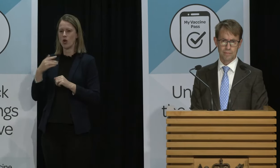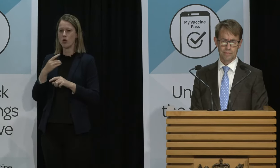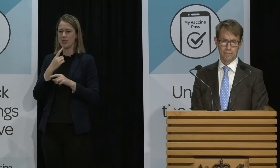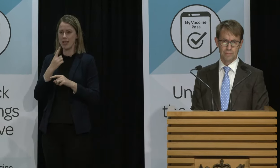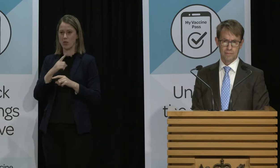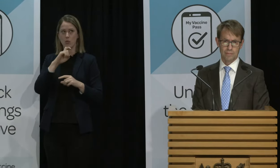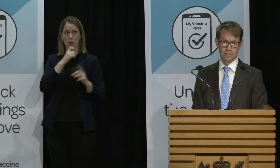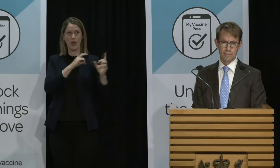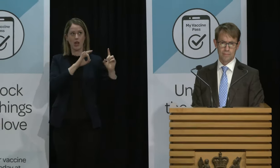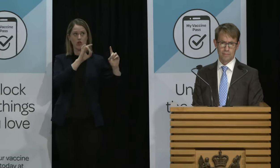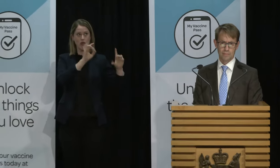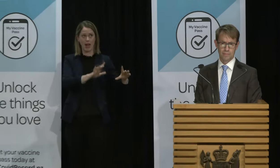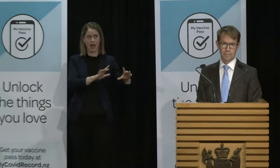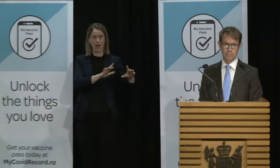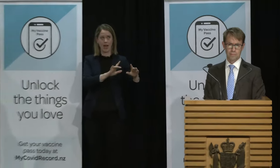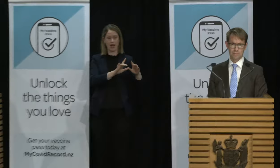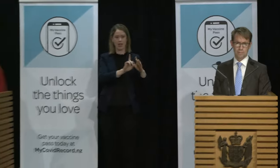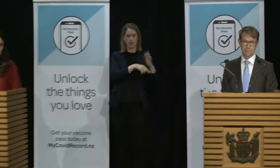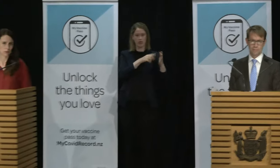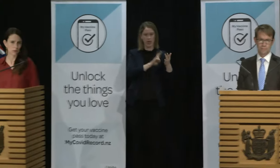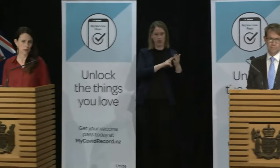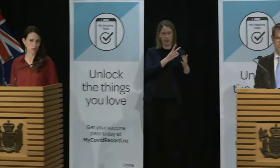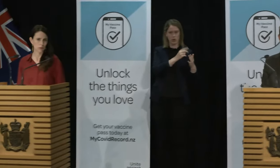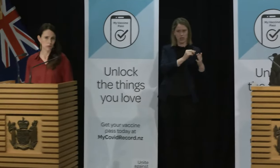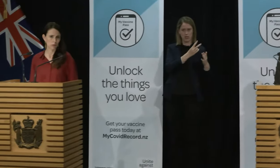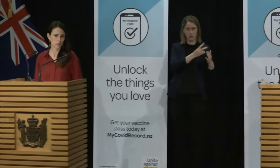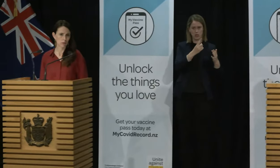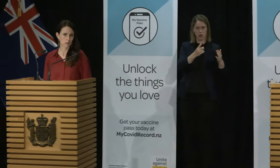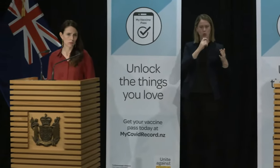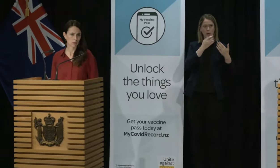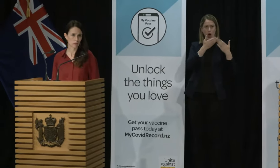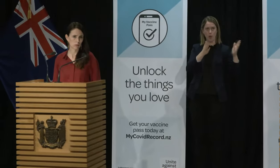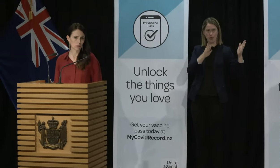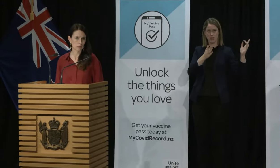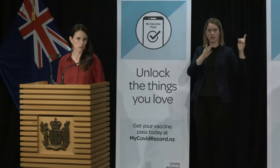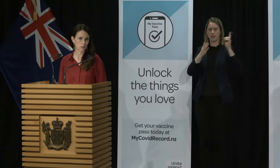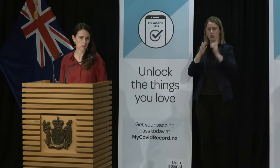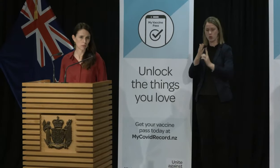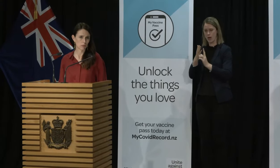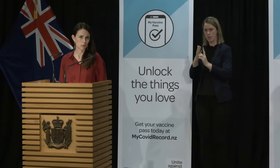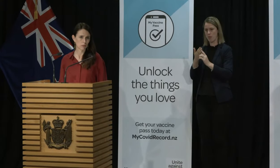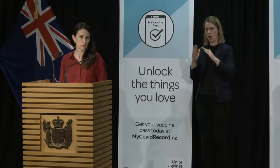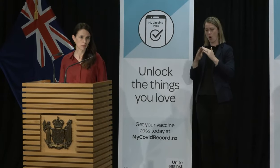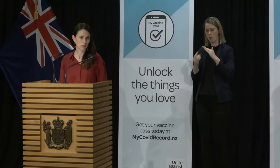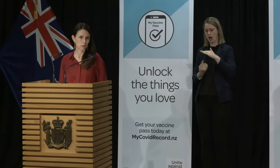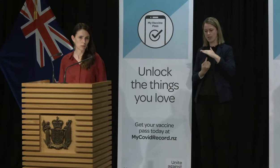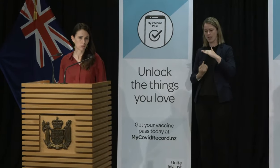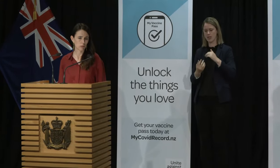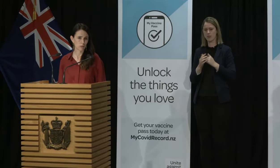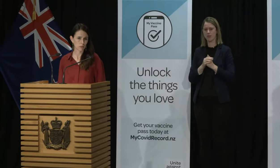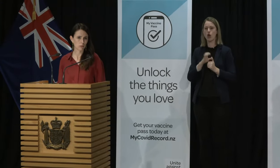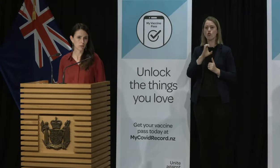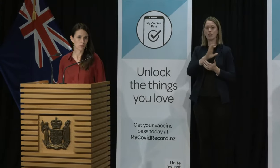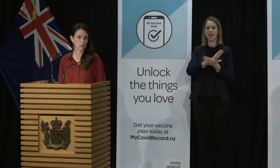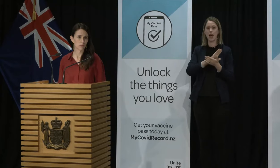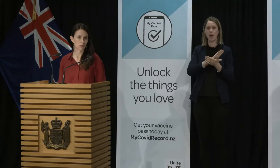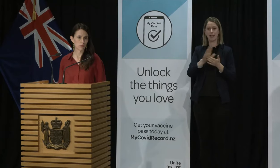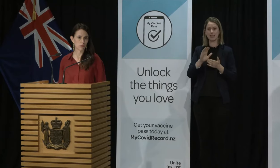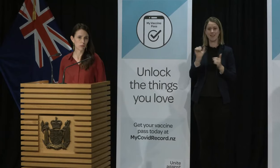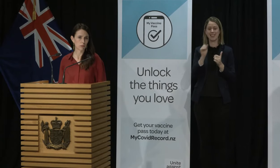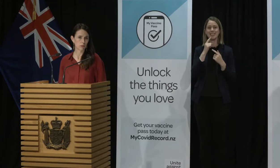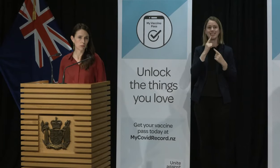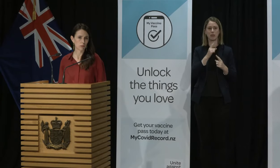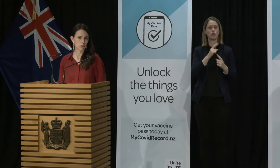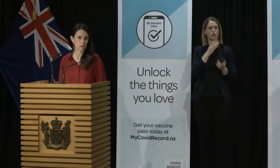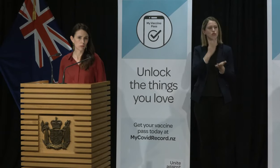with Australia on January 2017 the switch from IQ to self-isolation Chris Hidkins said you were very committed to that will